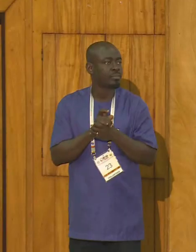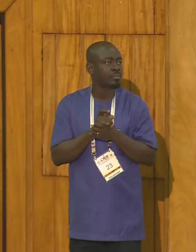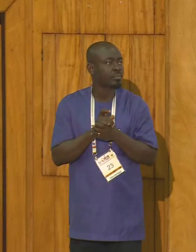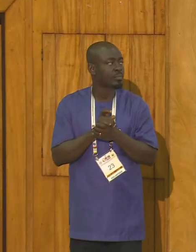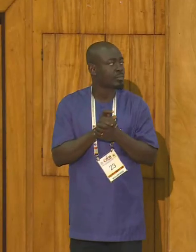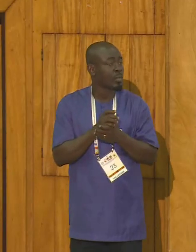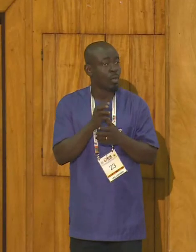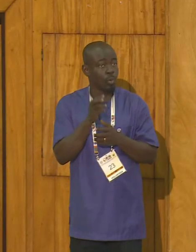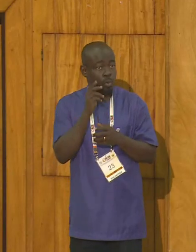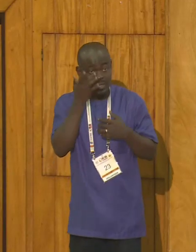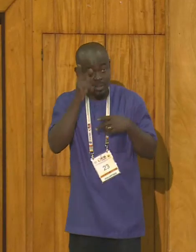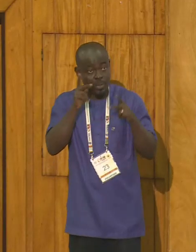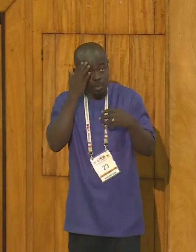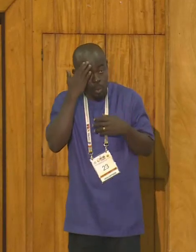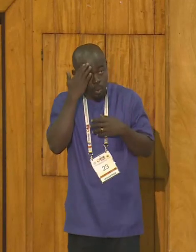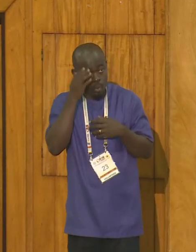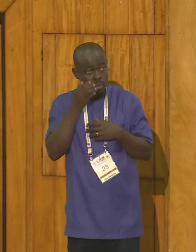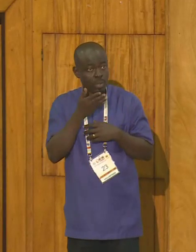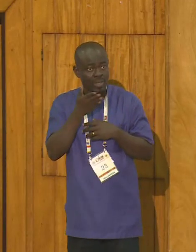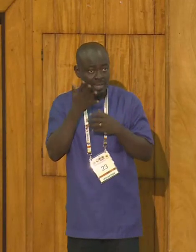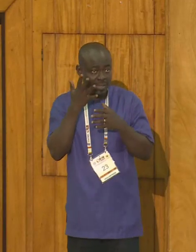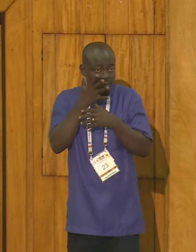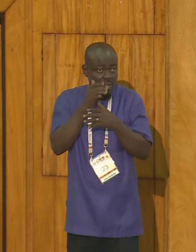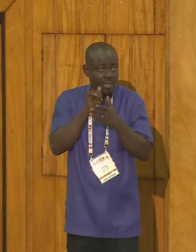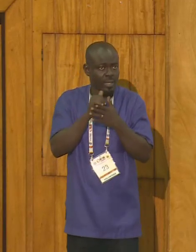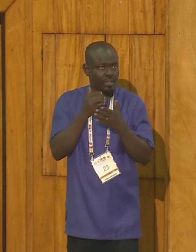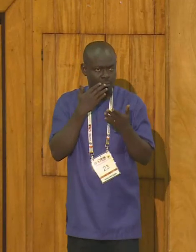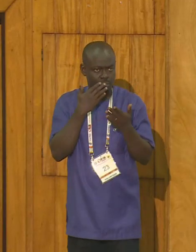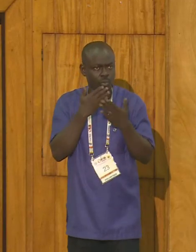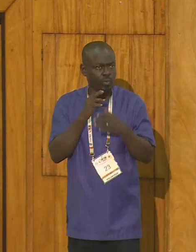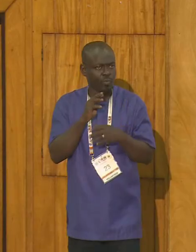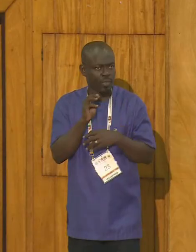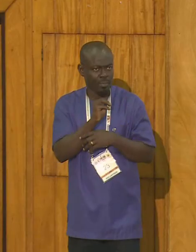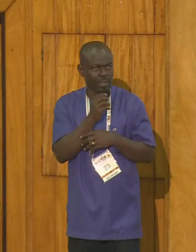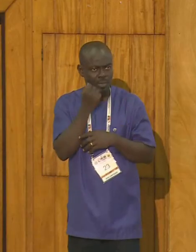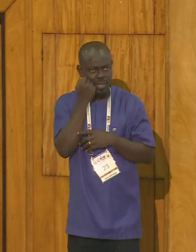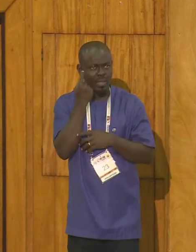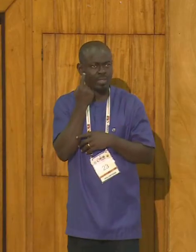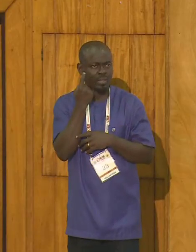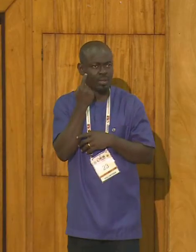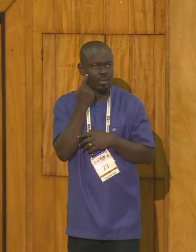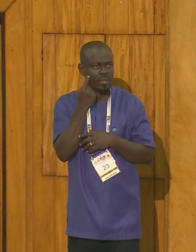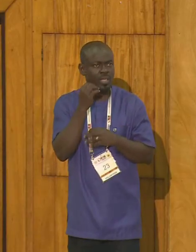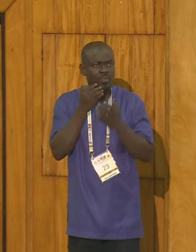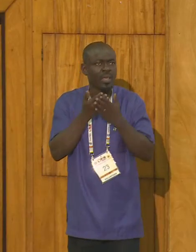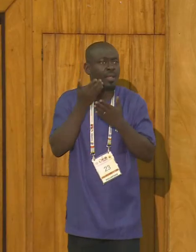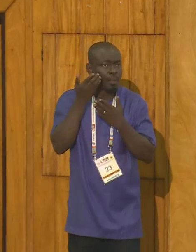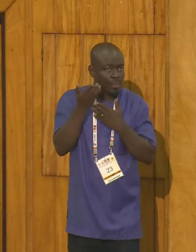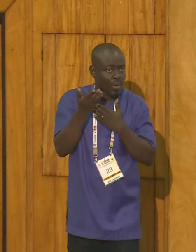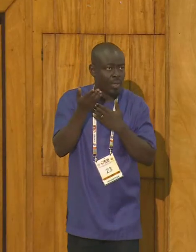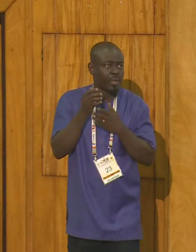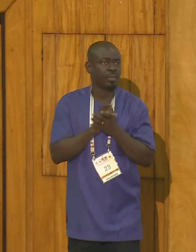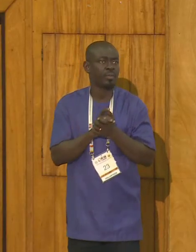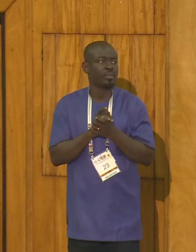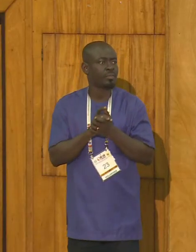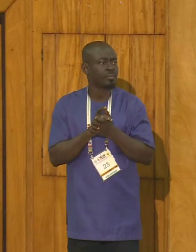Do our patients know that there's an intervention that will work? And do we understand whether they can afford it and the factors that might affect